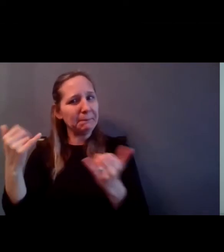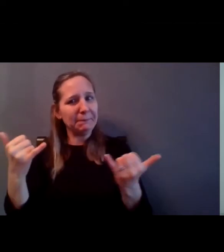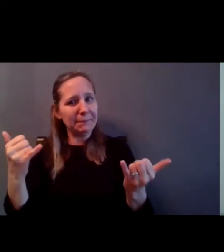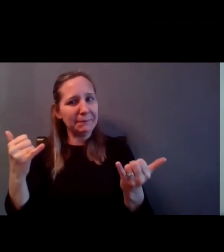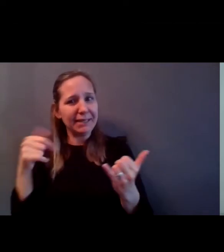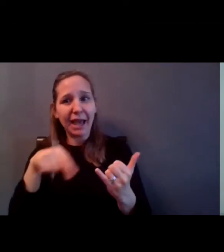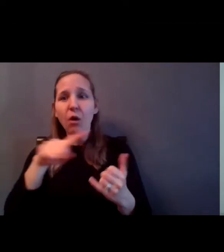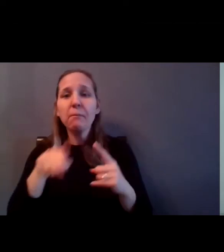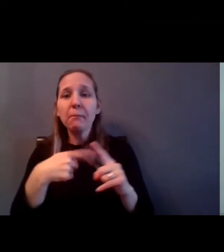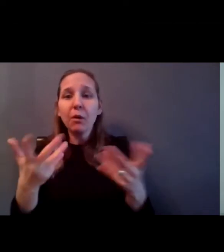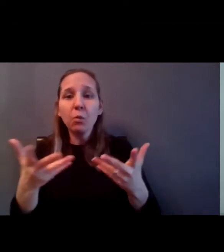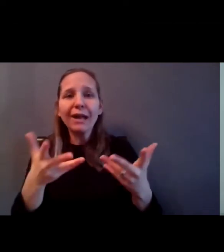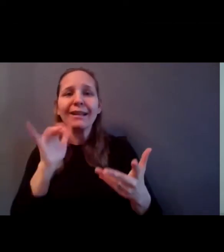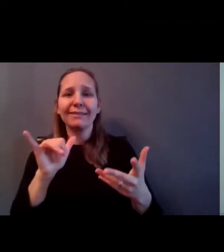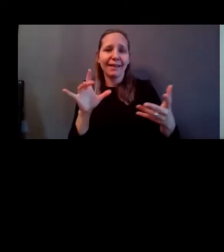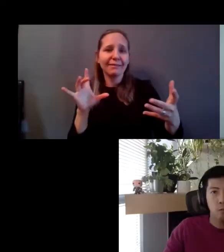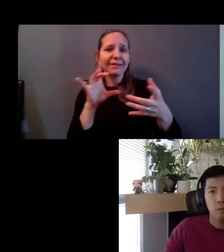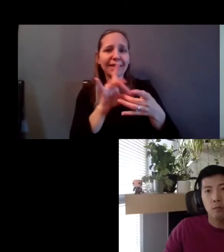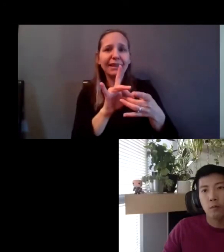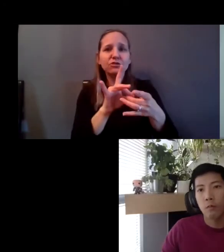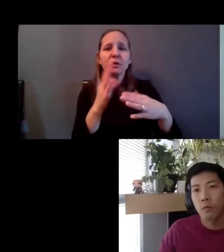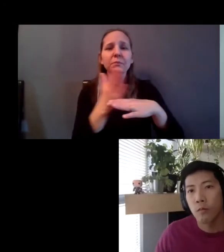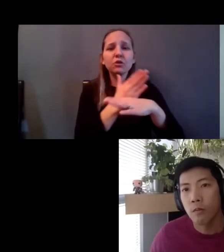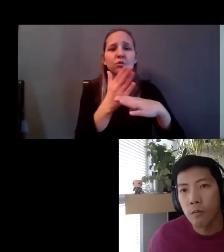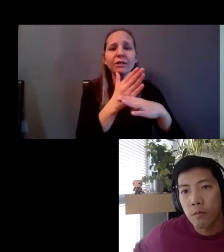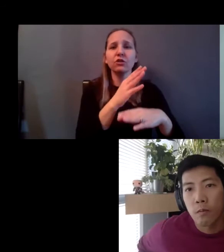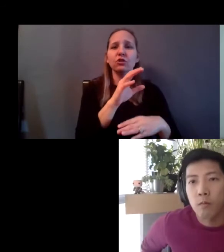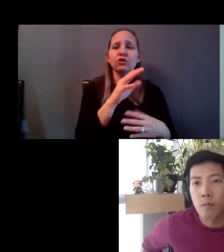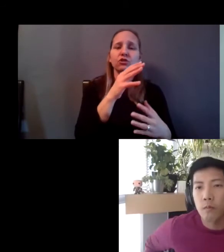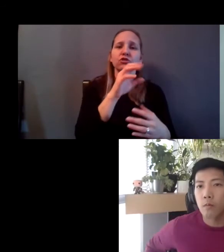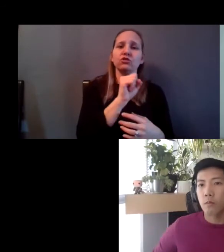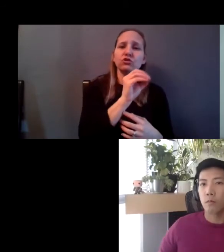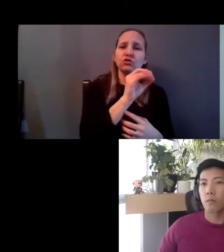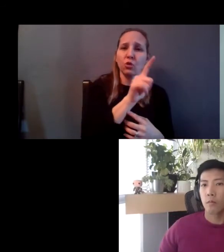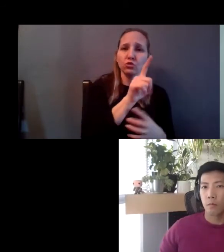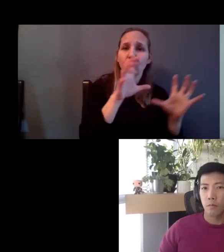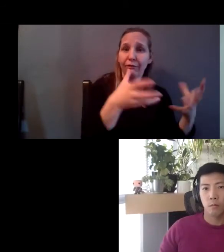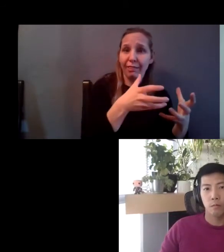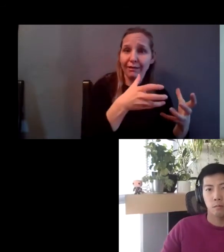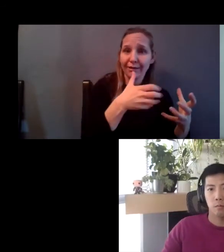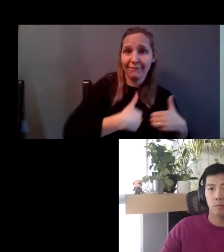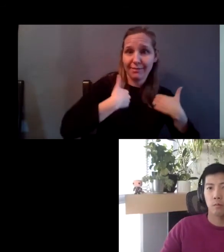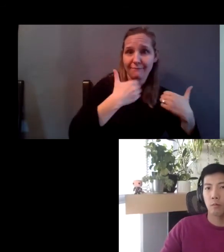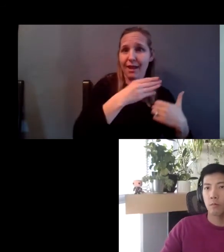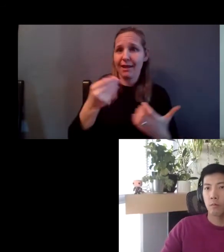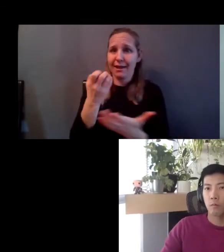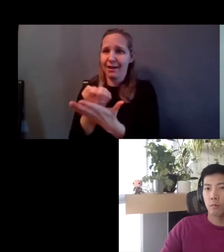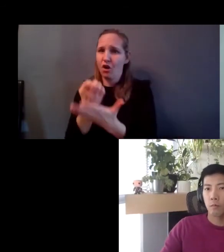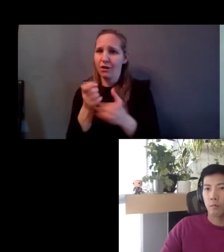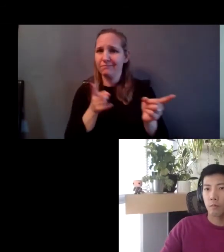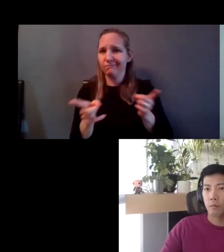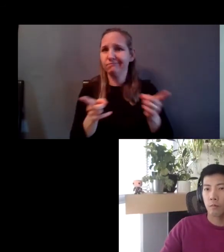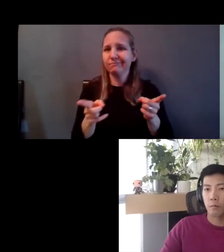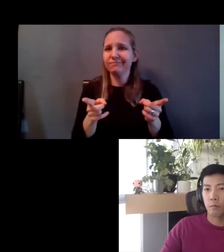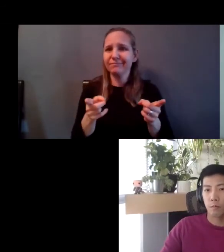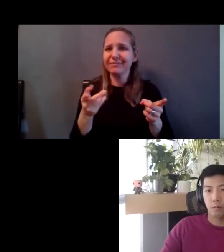connection between our social collective life and the economy. I think that came through really strongly in